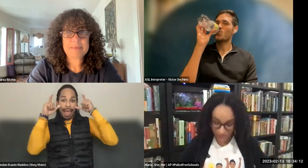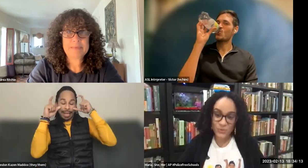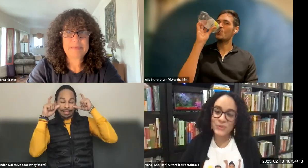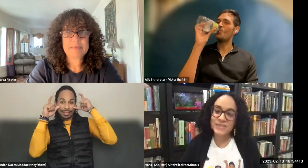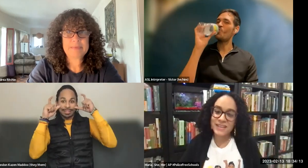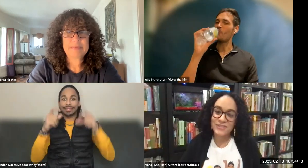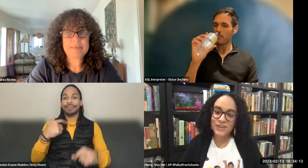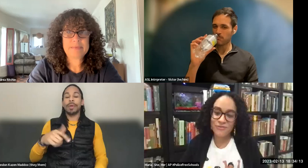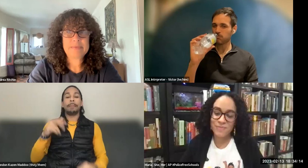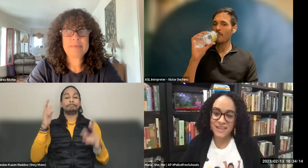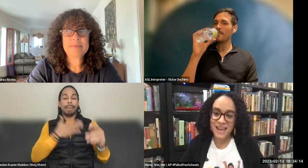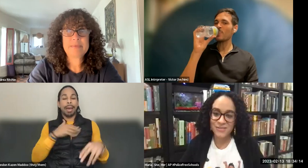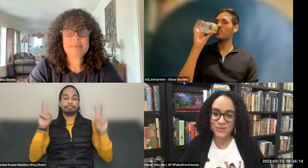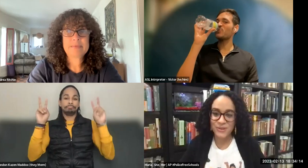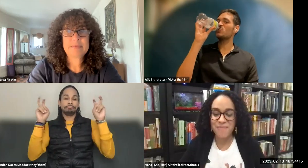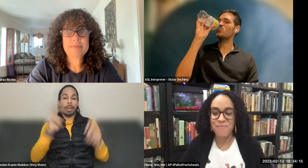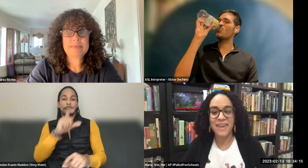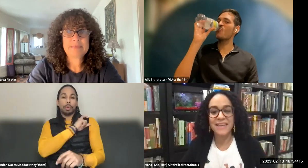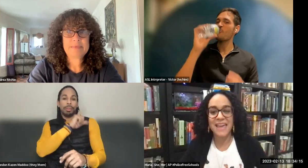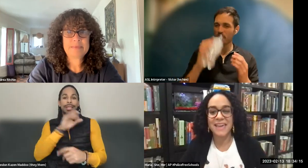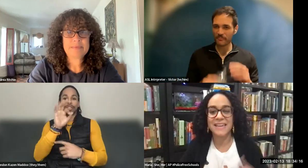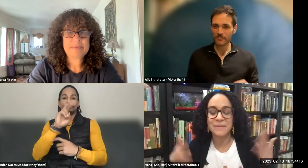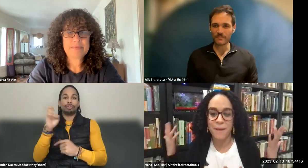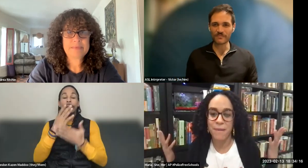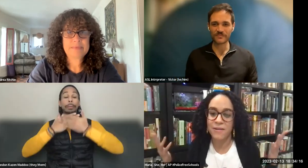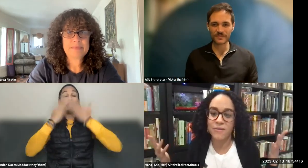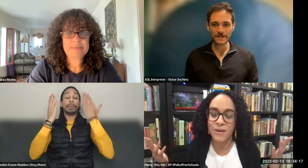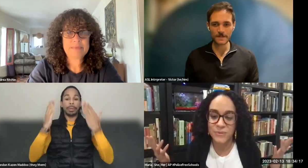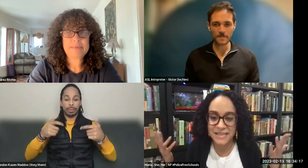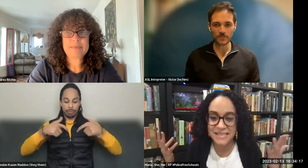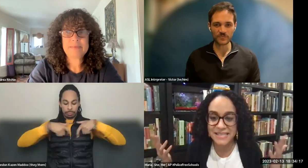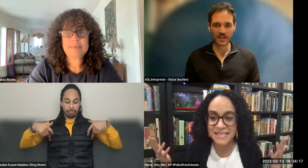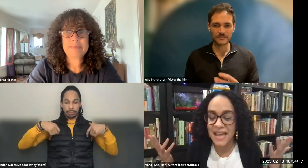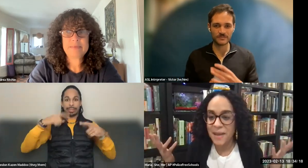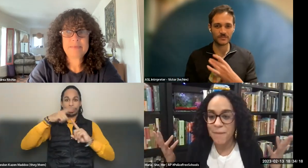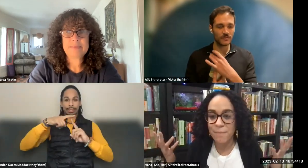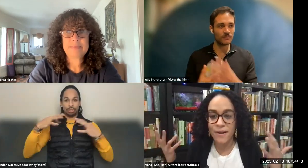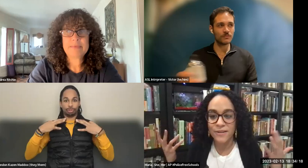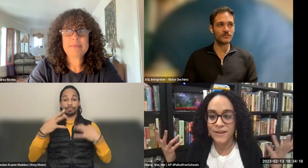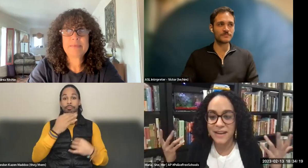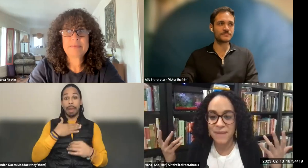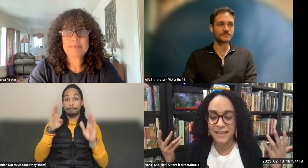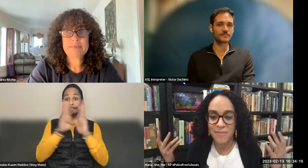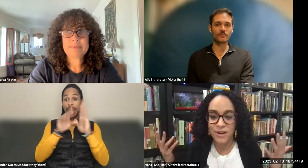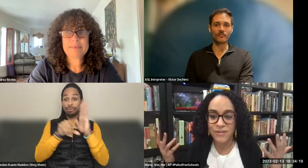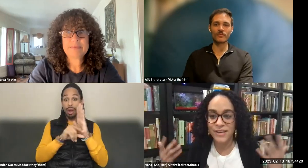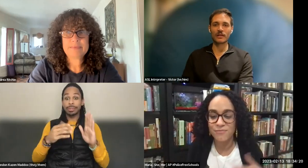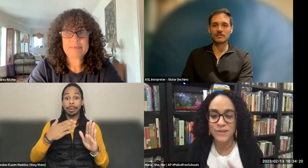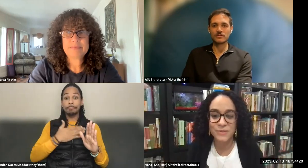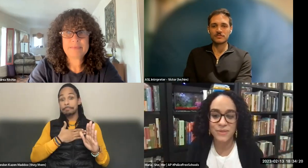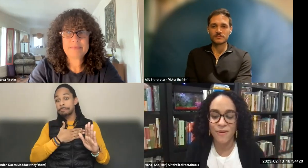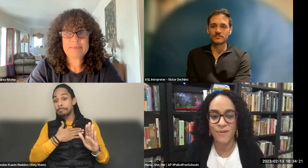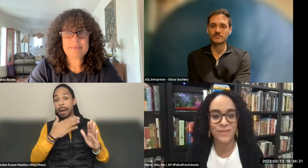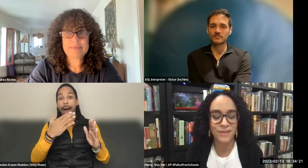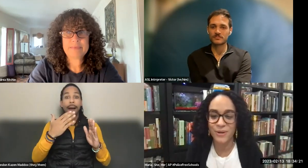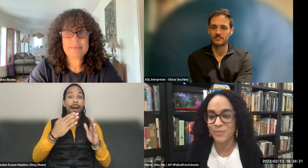Free Schools t-shirt from the national campaign. And my background is my partner and my library of